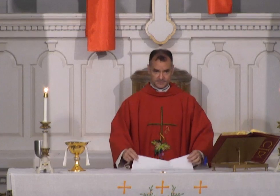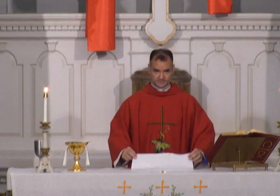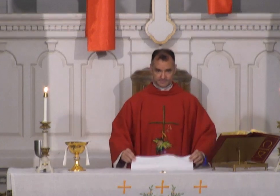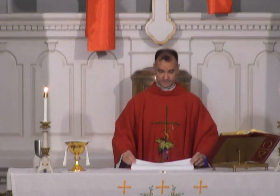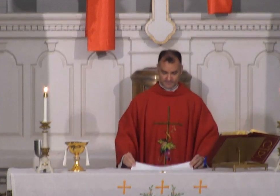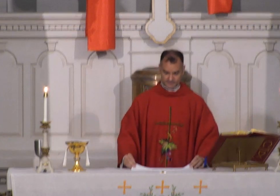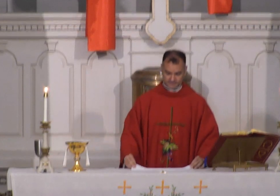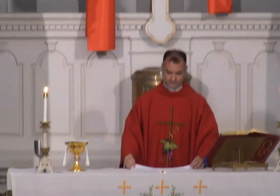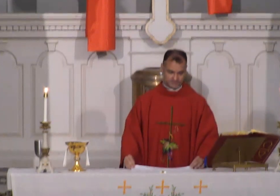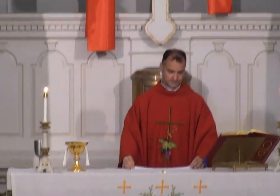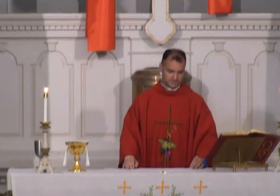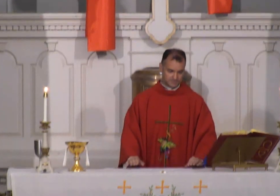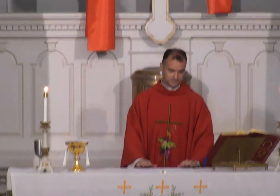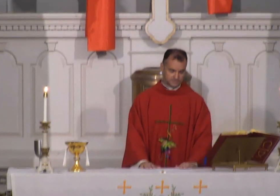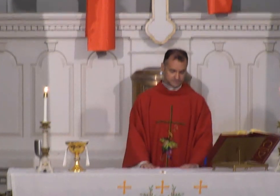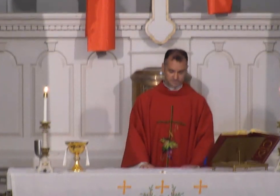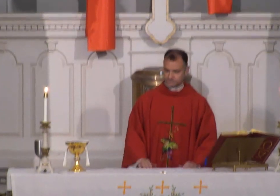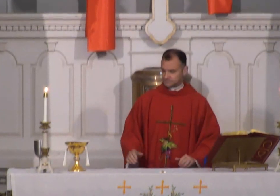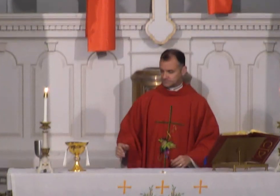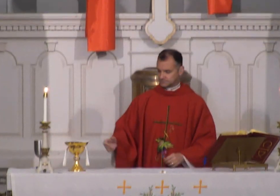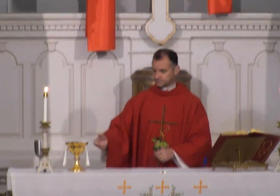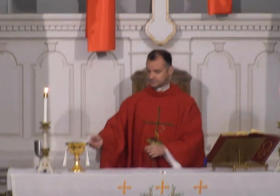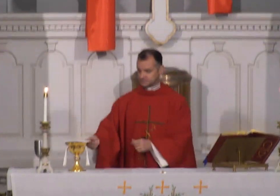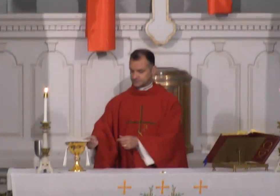quid iceris